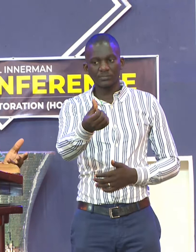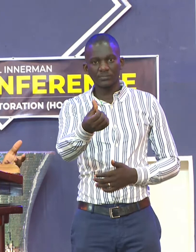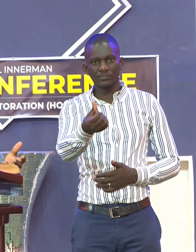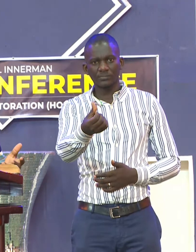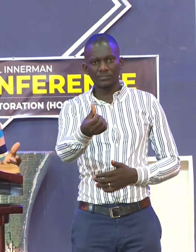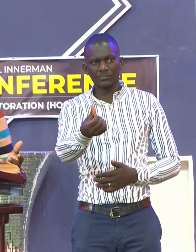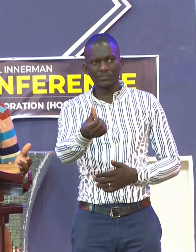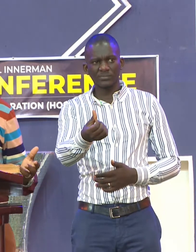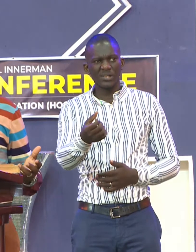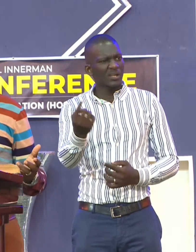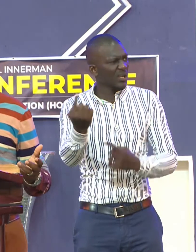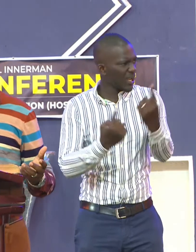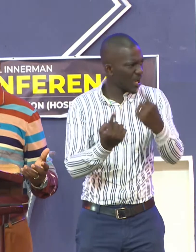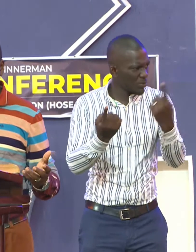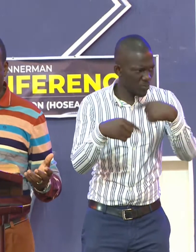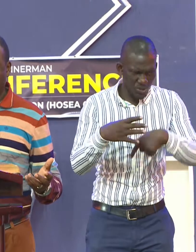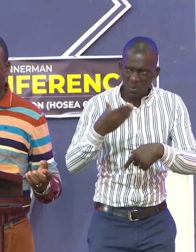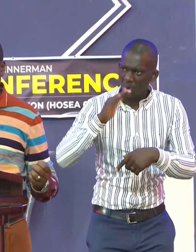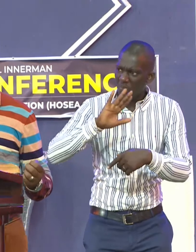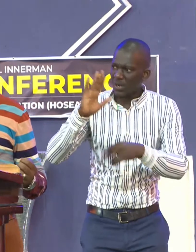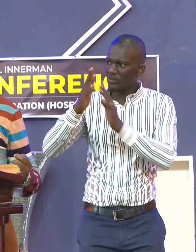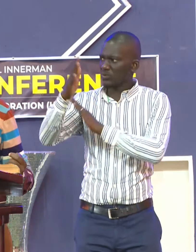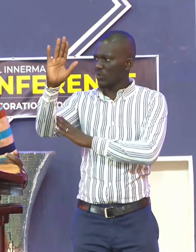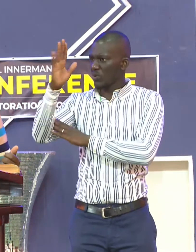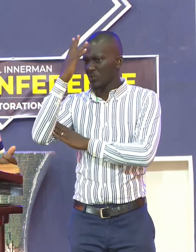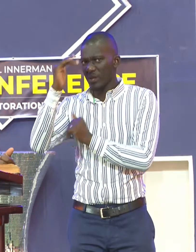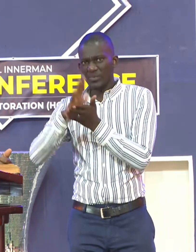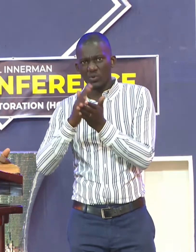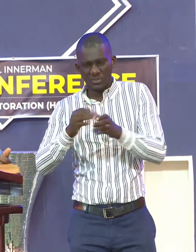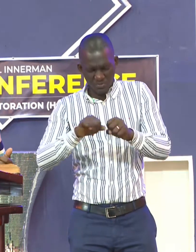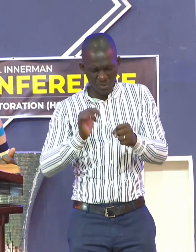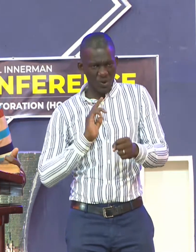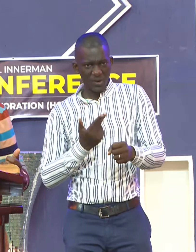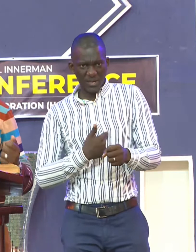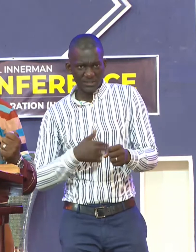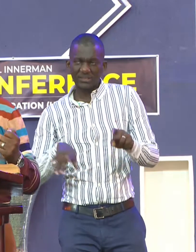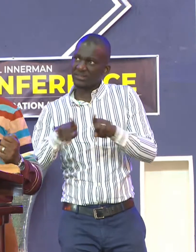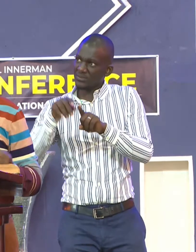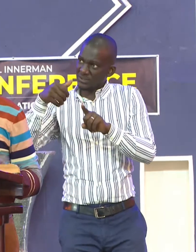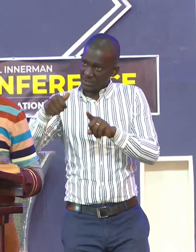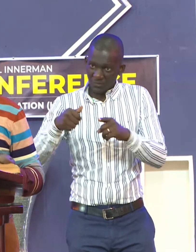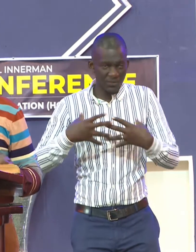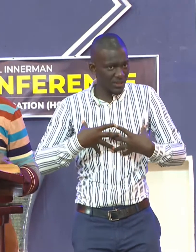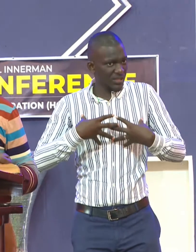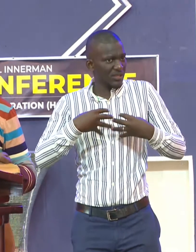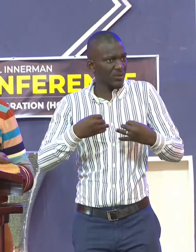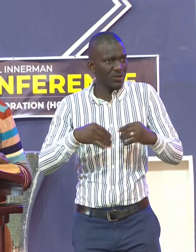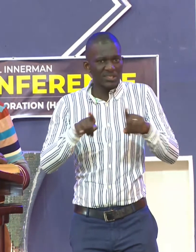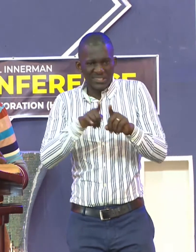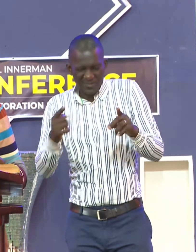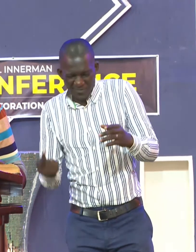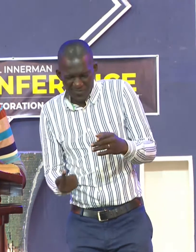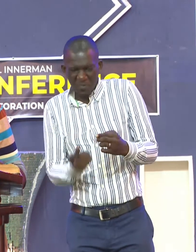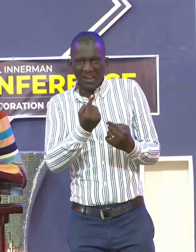Mujje tudde eri Mukama, kubanga ye yatagula era yalituwonya. Ye yafumita era